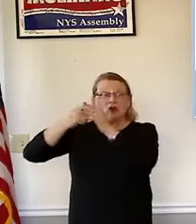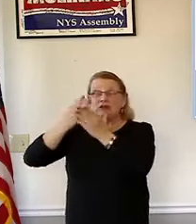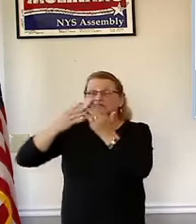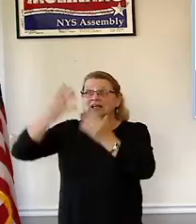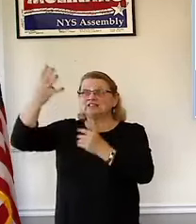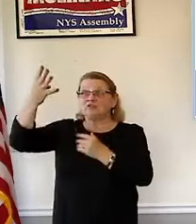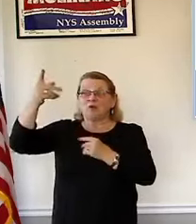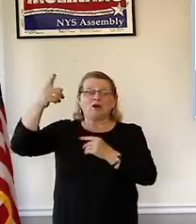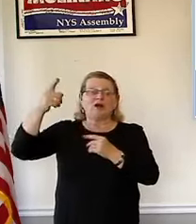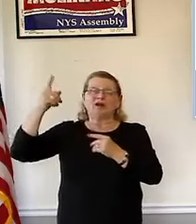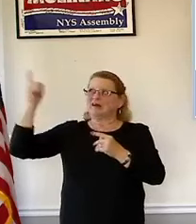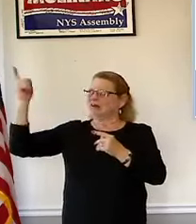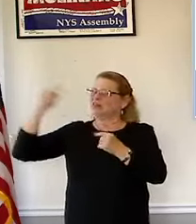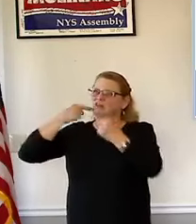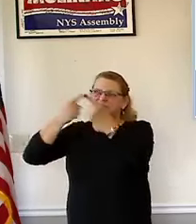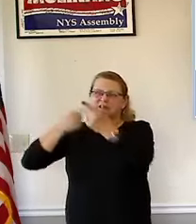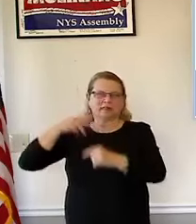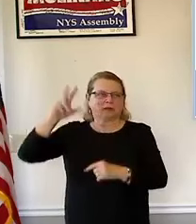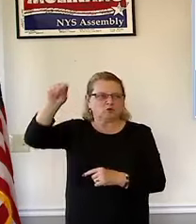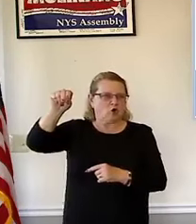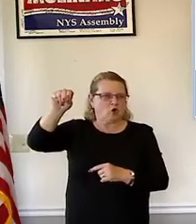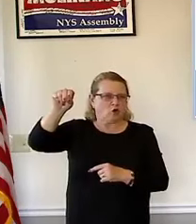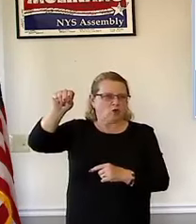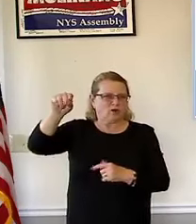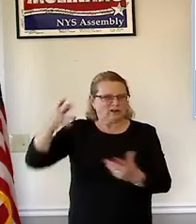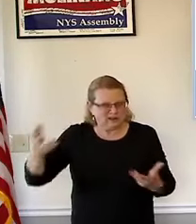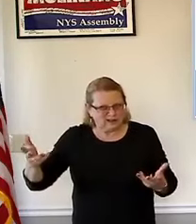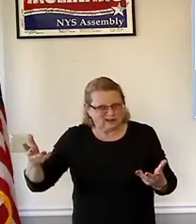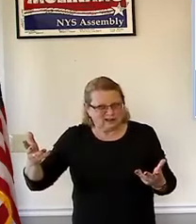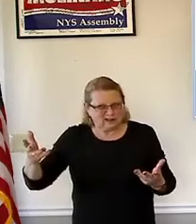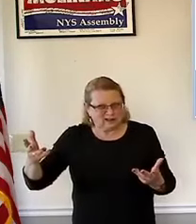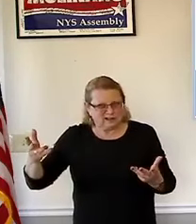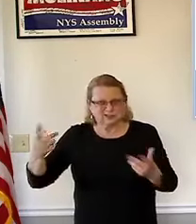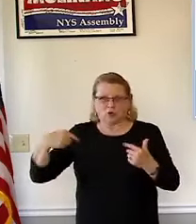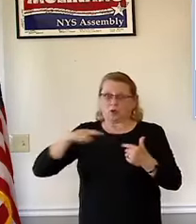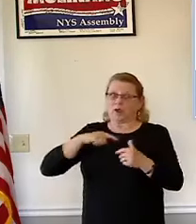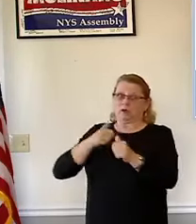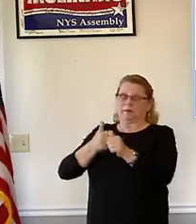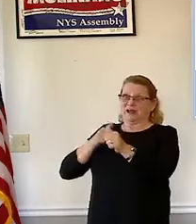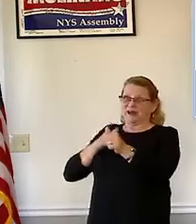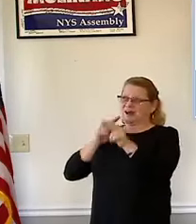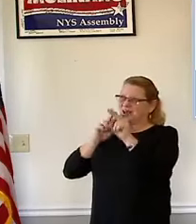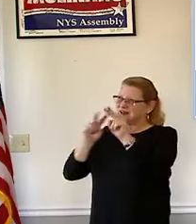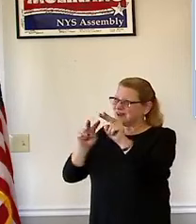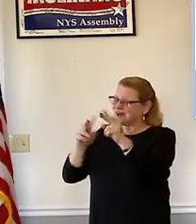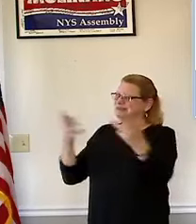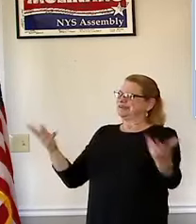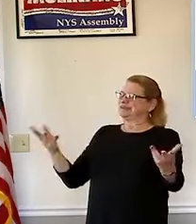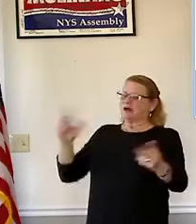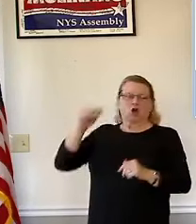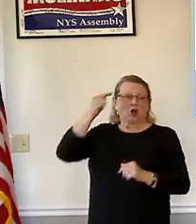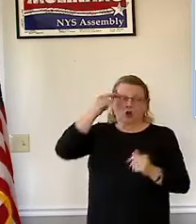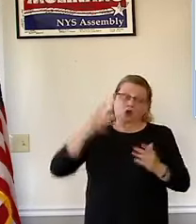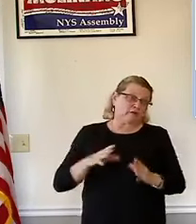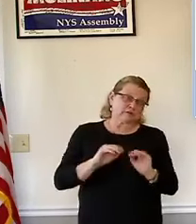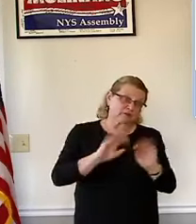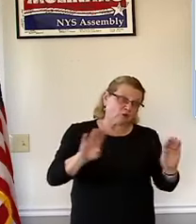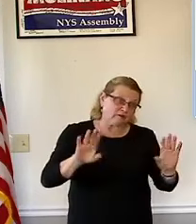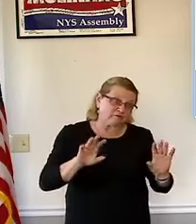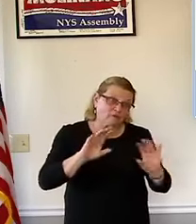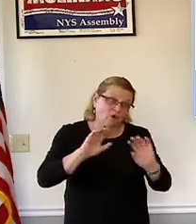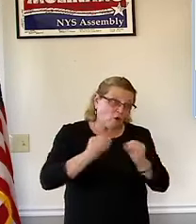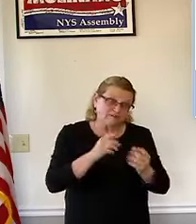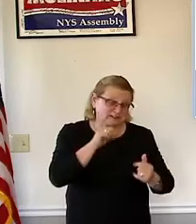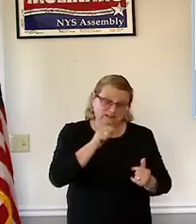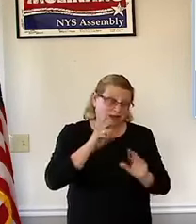can't yet. So the short answer is it's the governor's office has not been clear and has